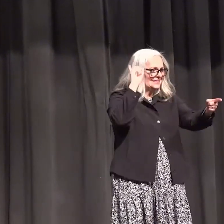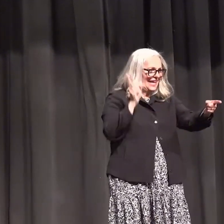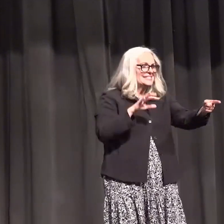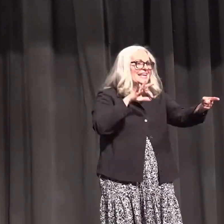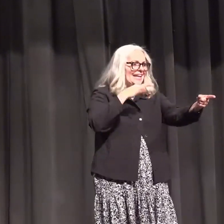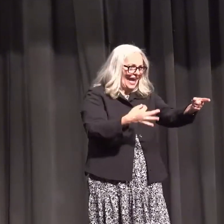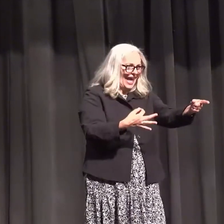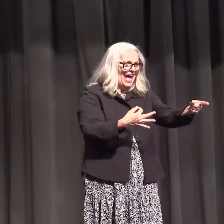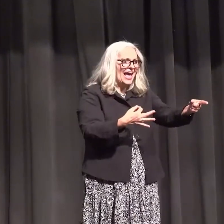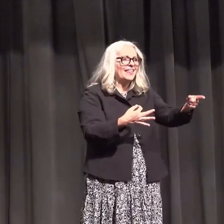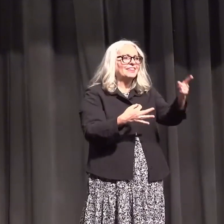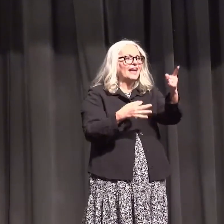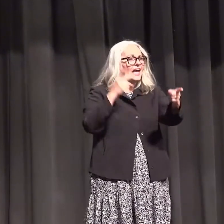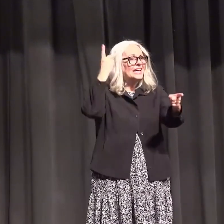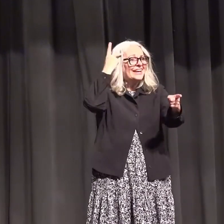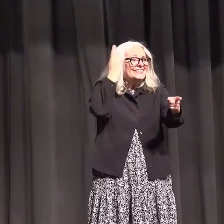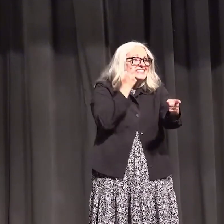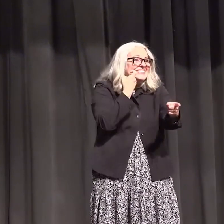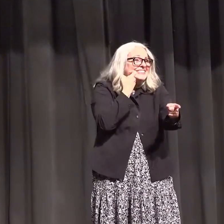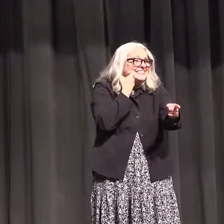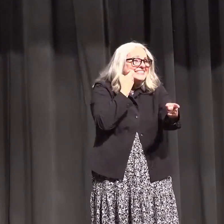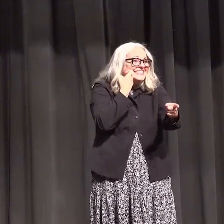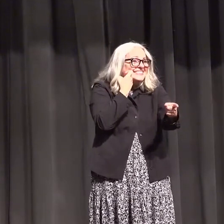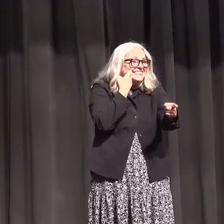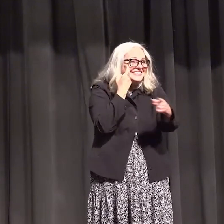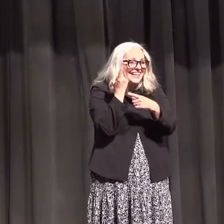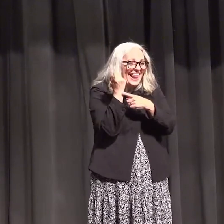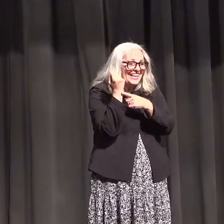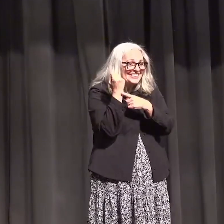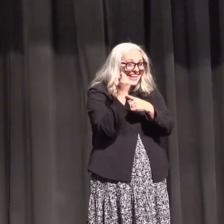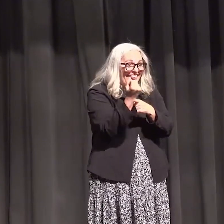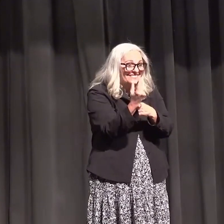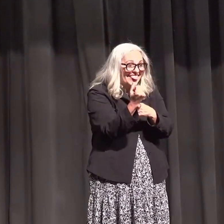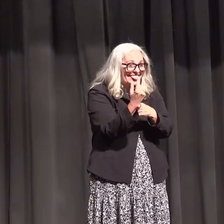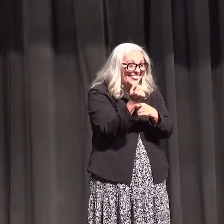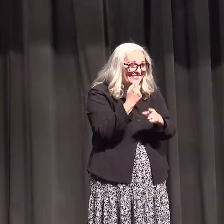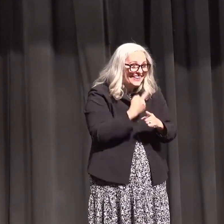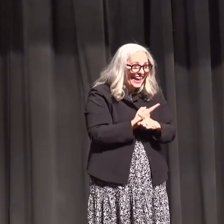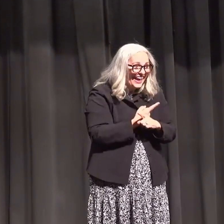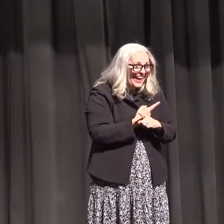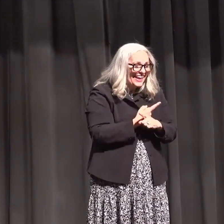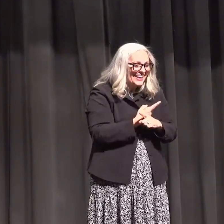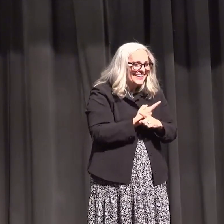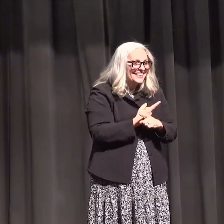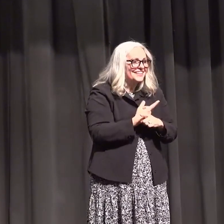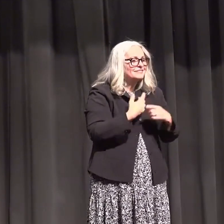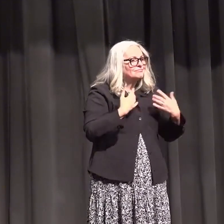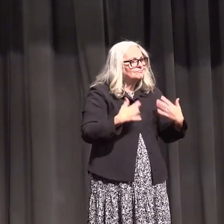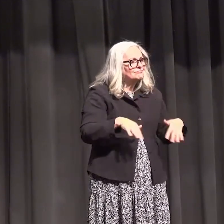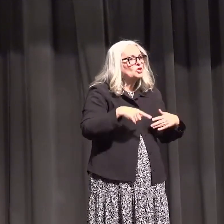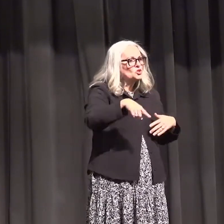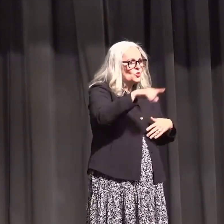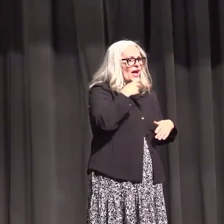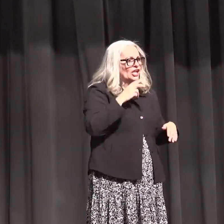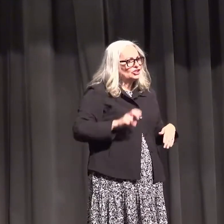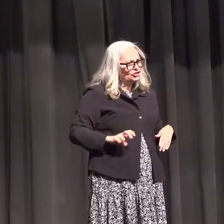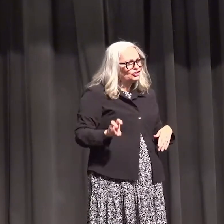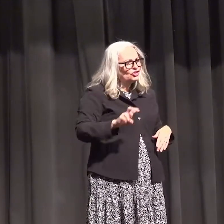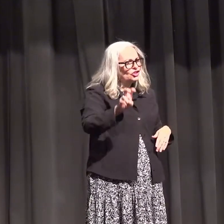9th, I believe, and Desi came in 9th as well, and Kevin actually just came here a year ago, I think as a junior.